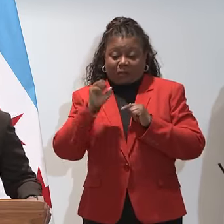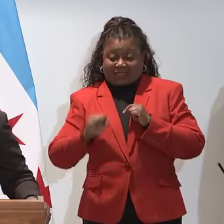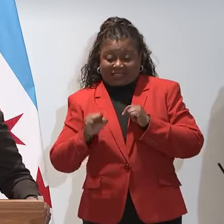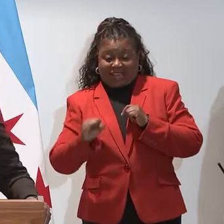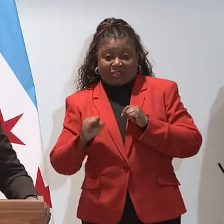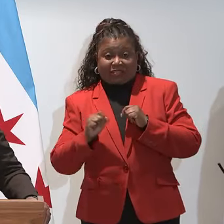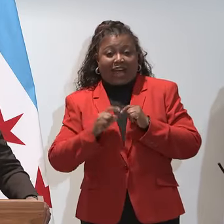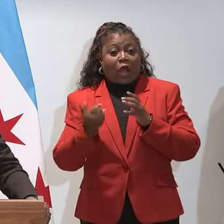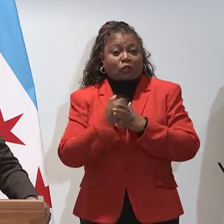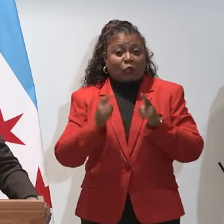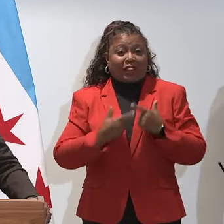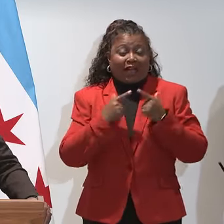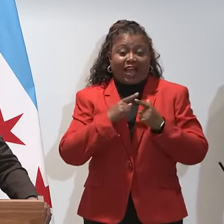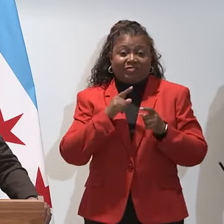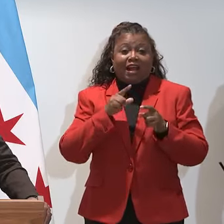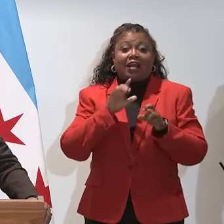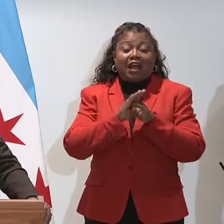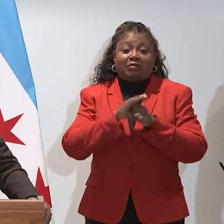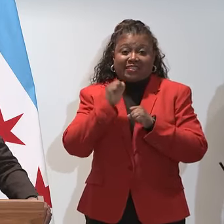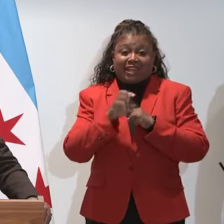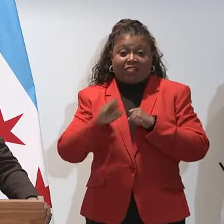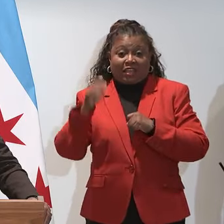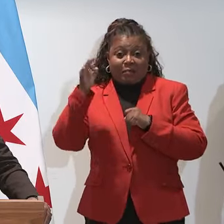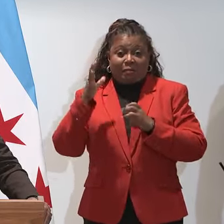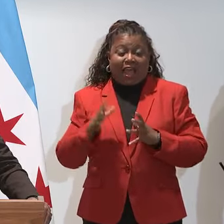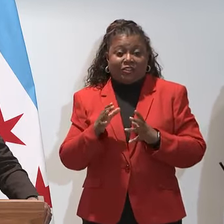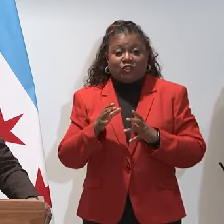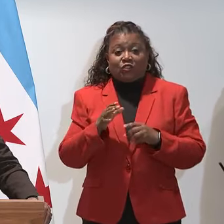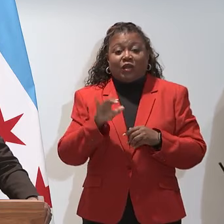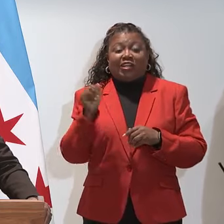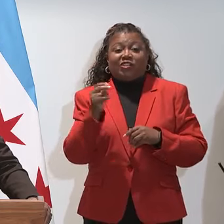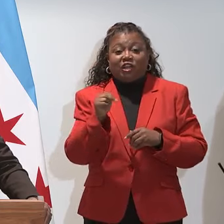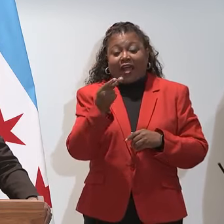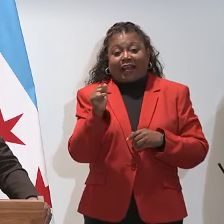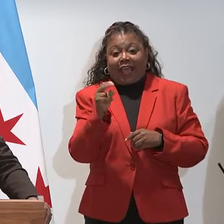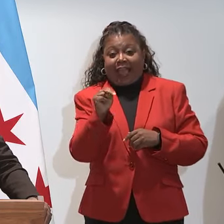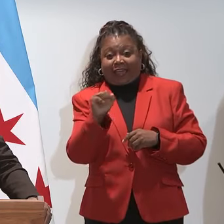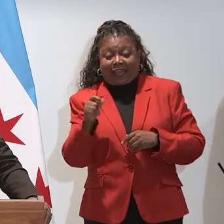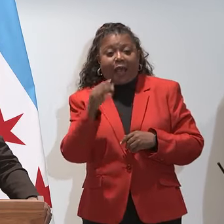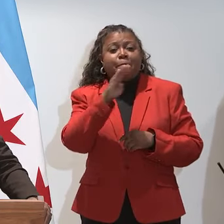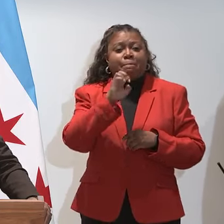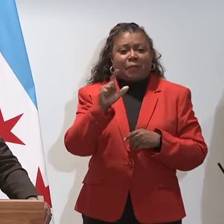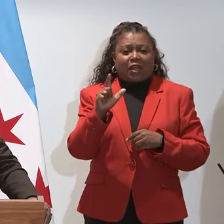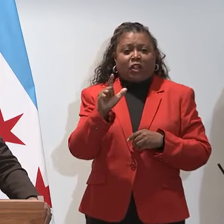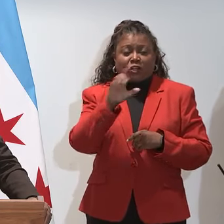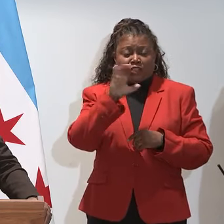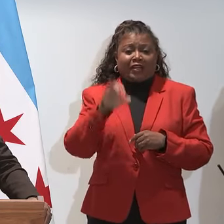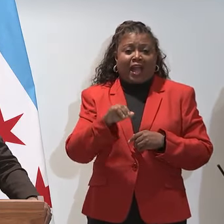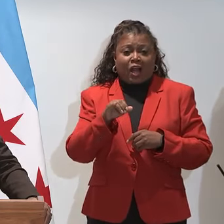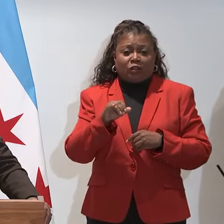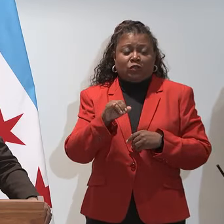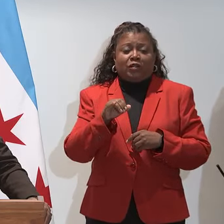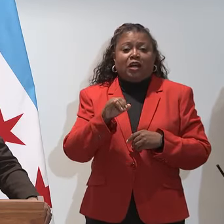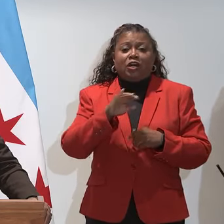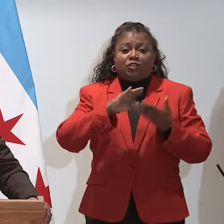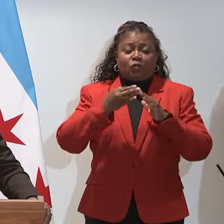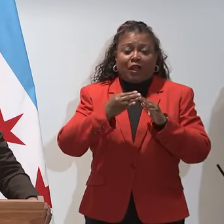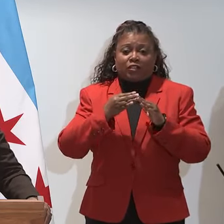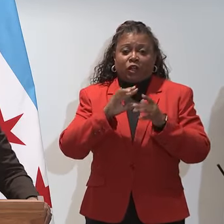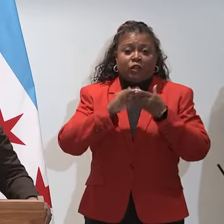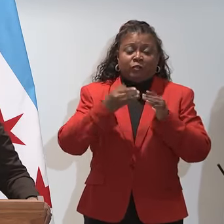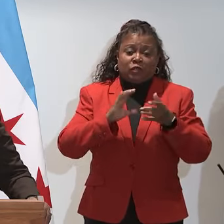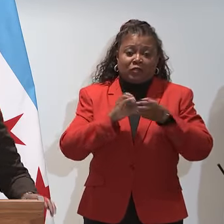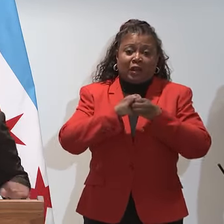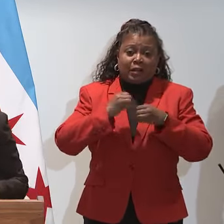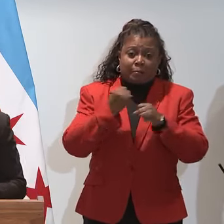Side, New Life Covenant Southeast Pastor John Hanna, Build Chicago Director of Community Engagement and